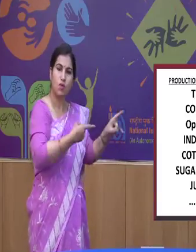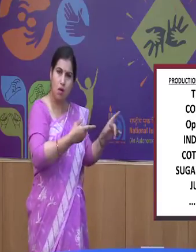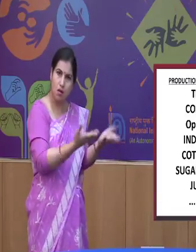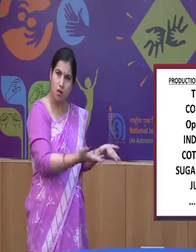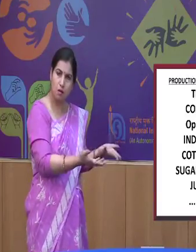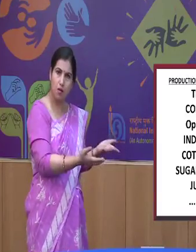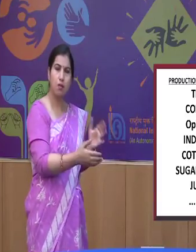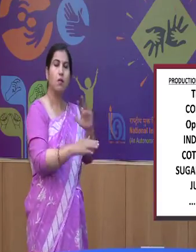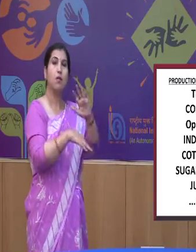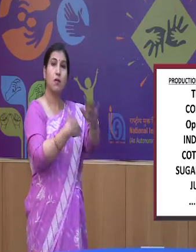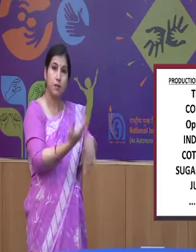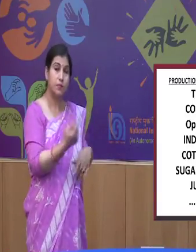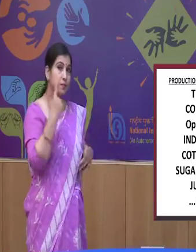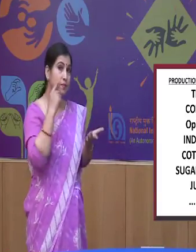After the cultivation of indigo,